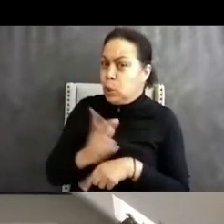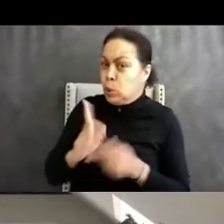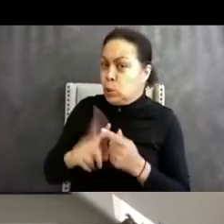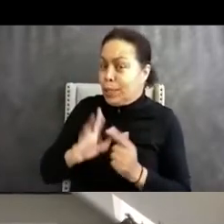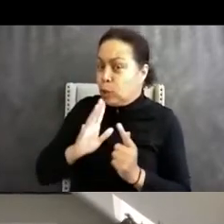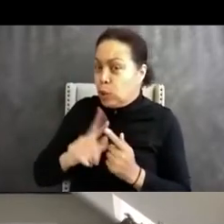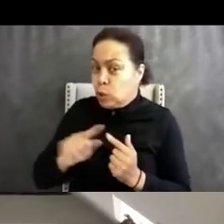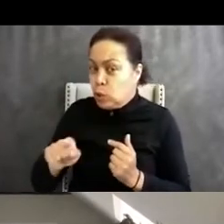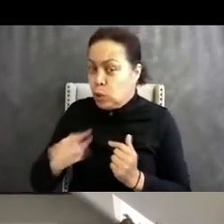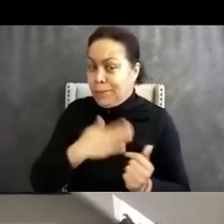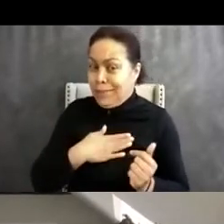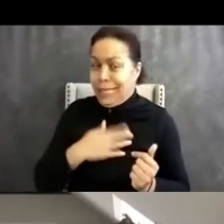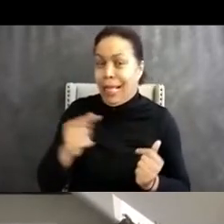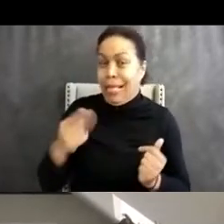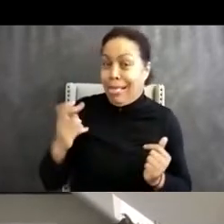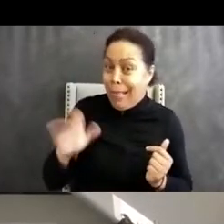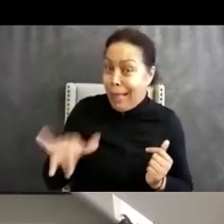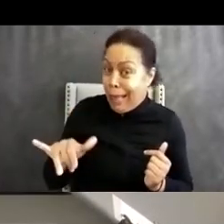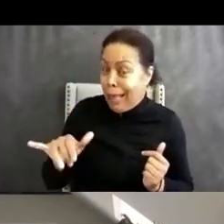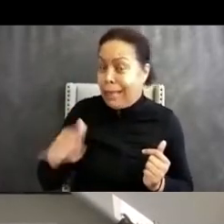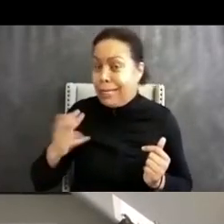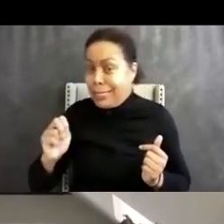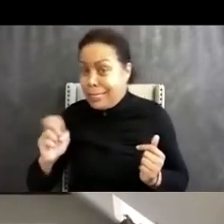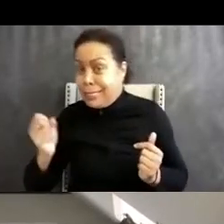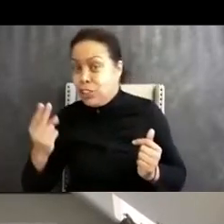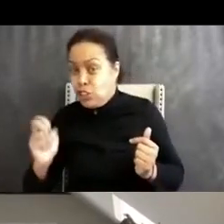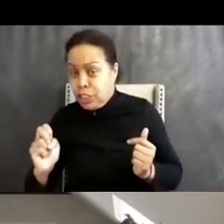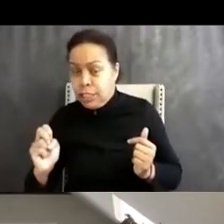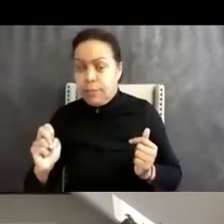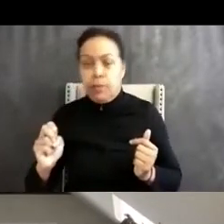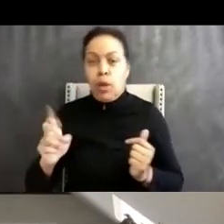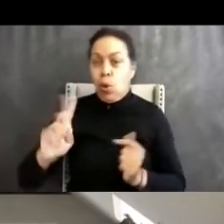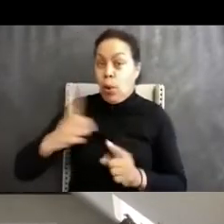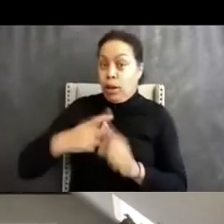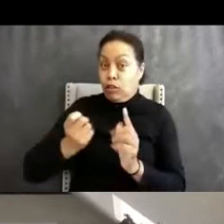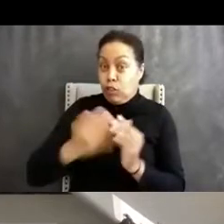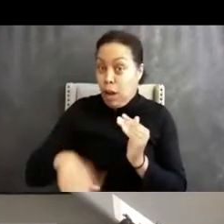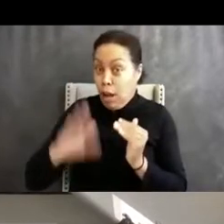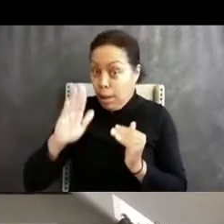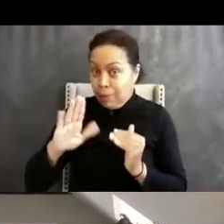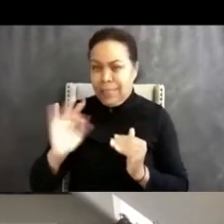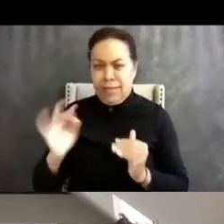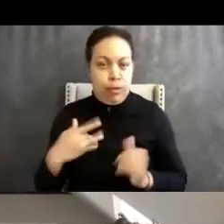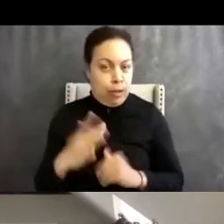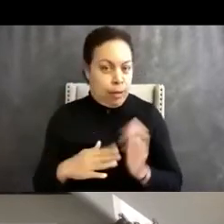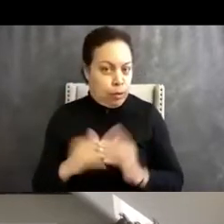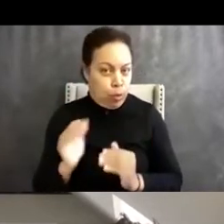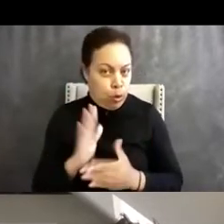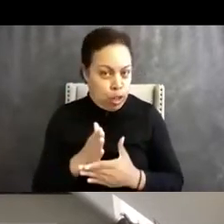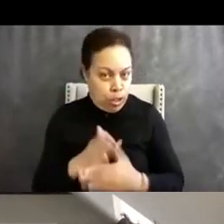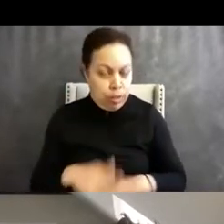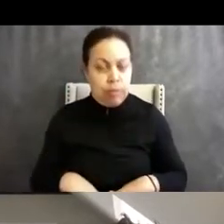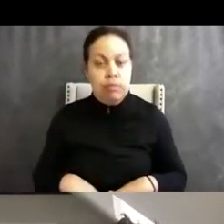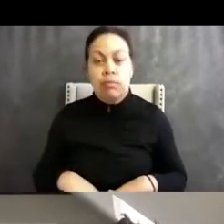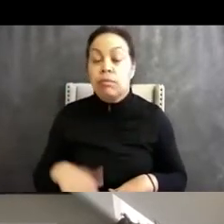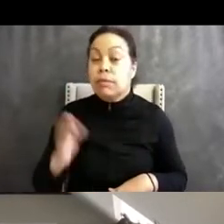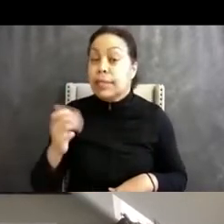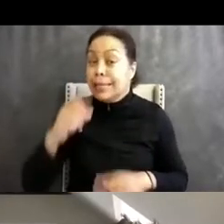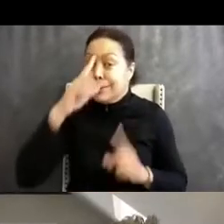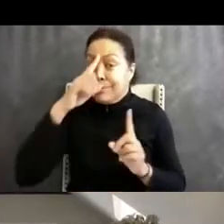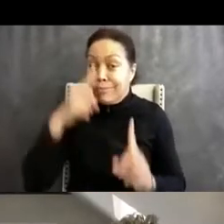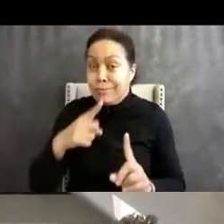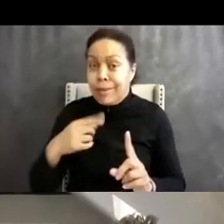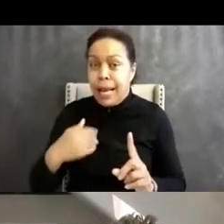Would I use he? Where you're from, if you feel comfortable with that. Any intentions that you have with